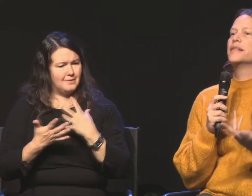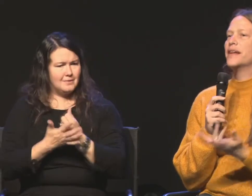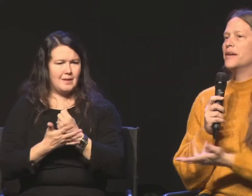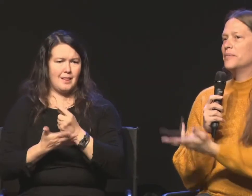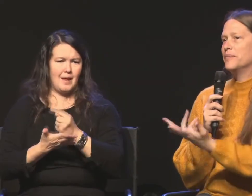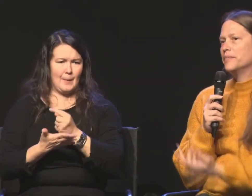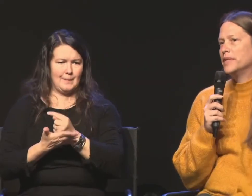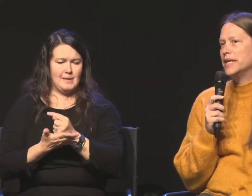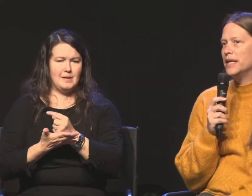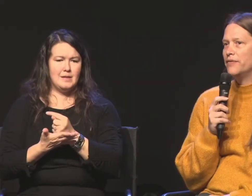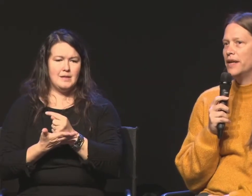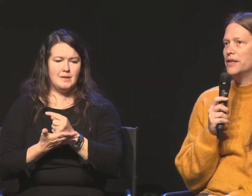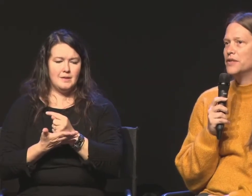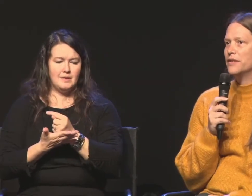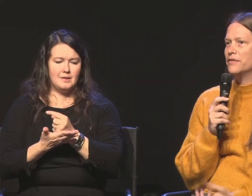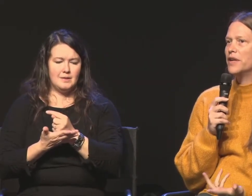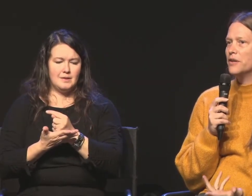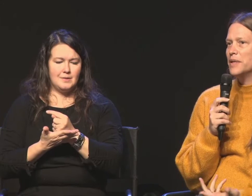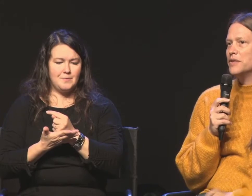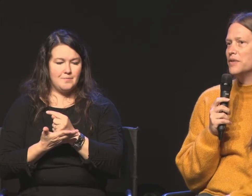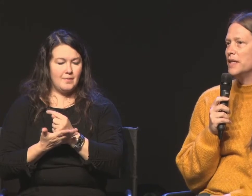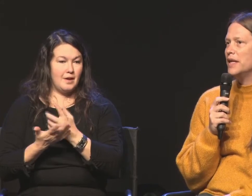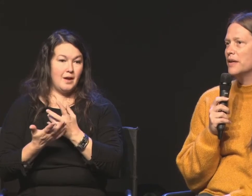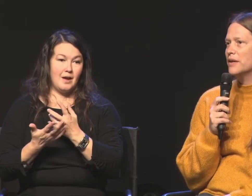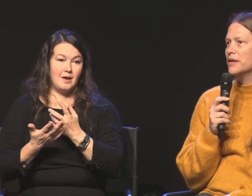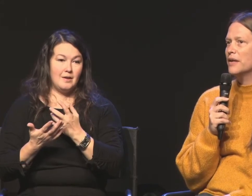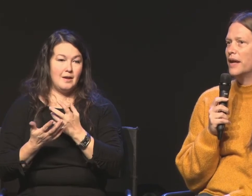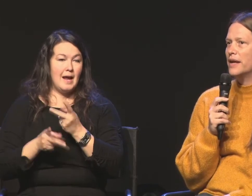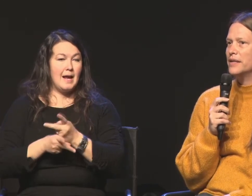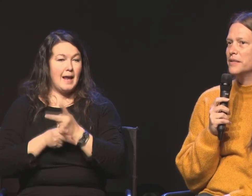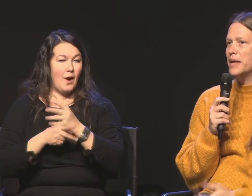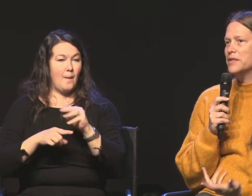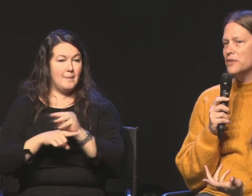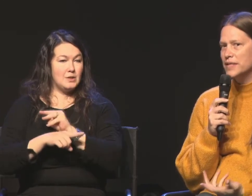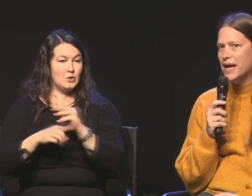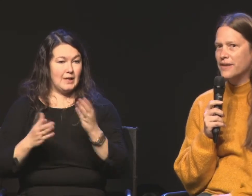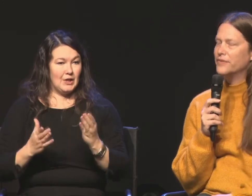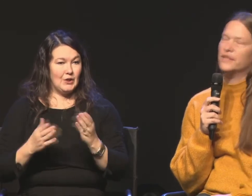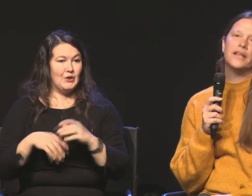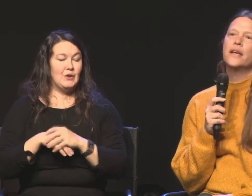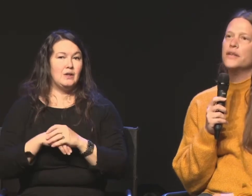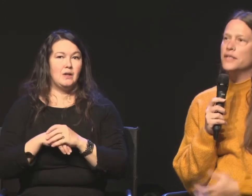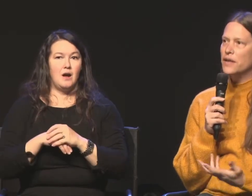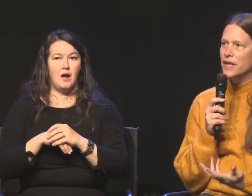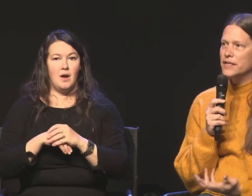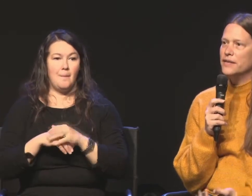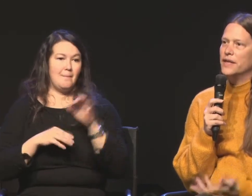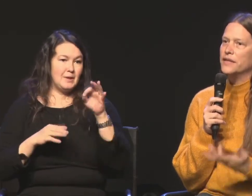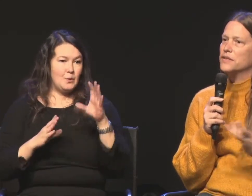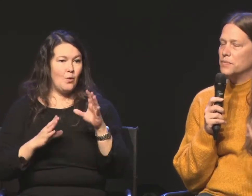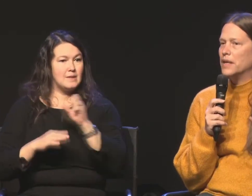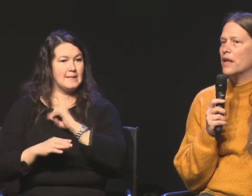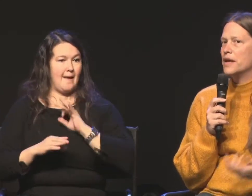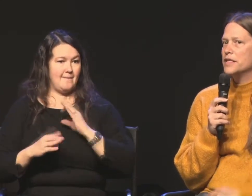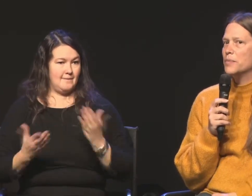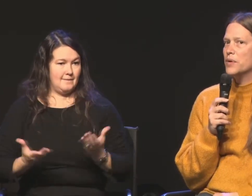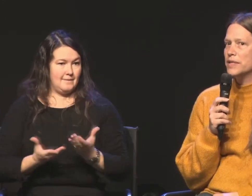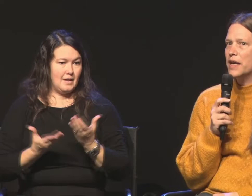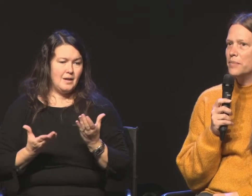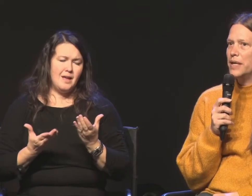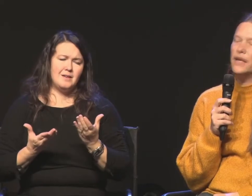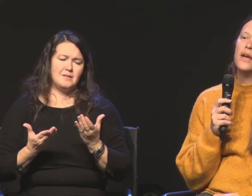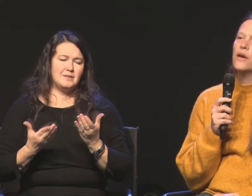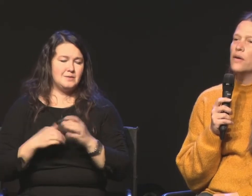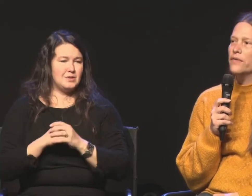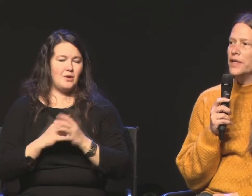and taking advantage of care ministry here and pastoral staff and just all kinds of things. There's been a lot of support to